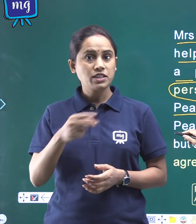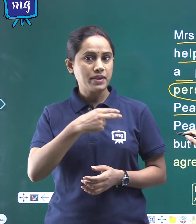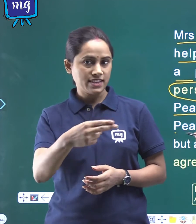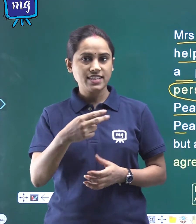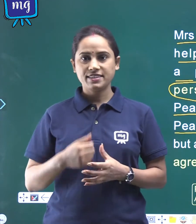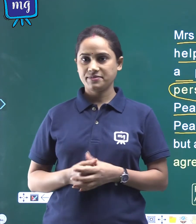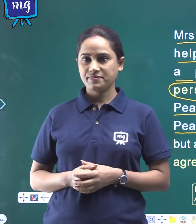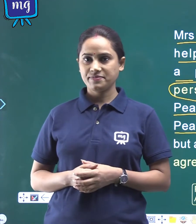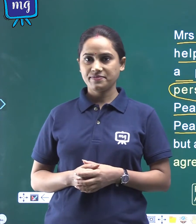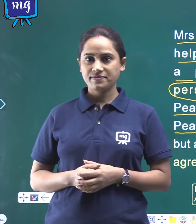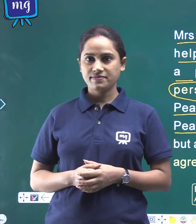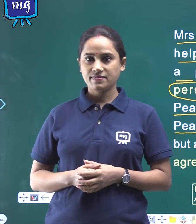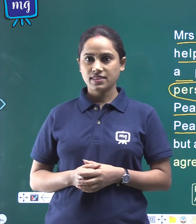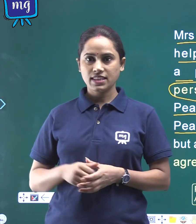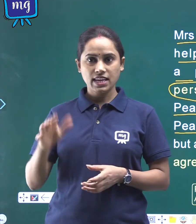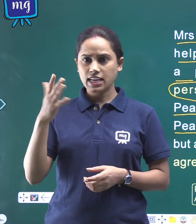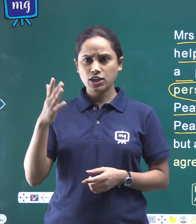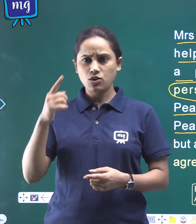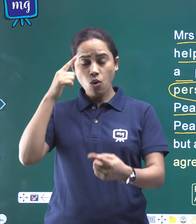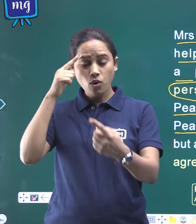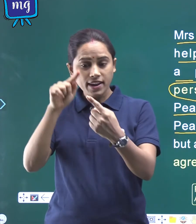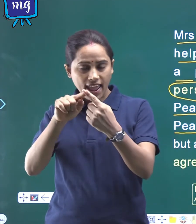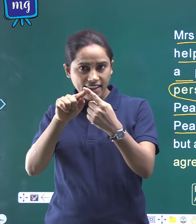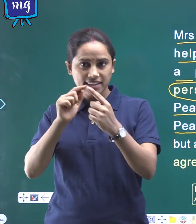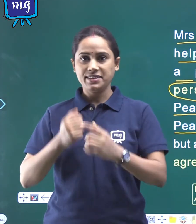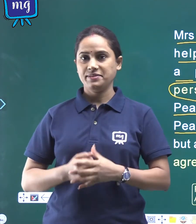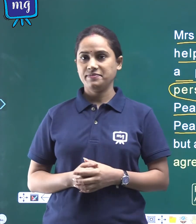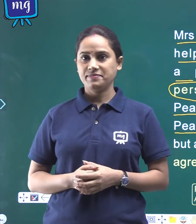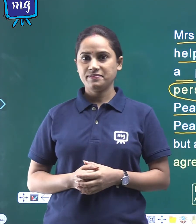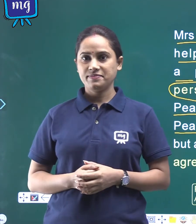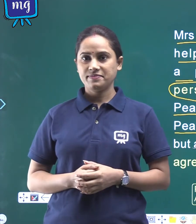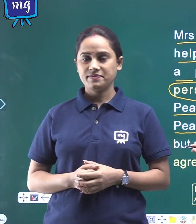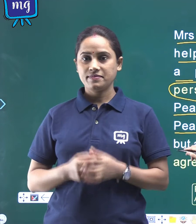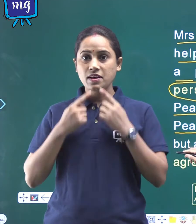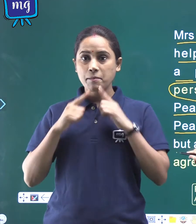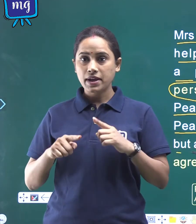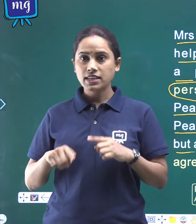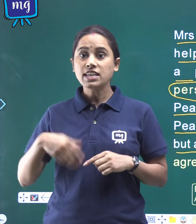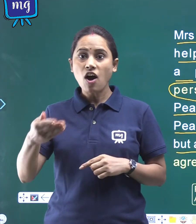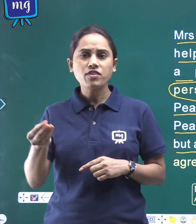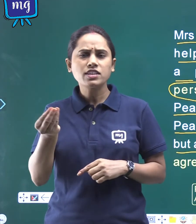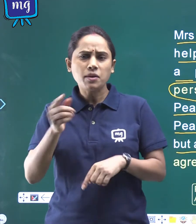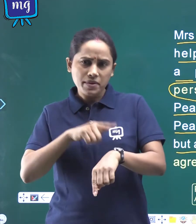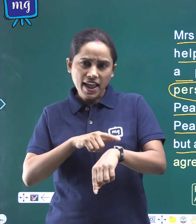Pearson did not agree, but after some time,